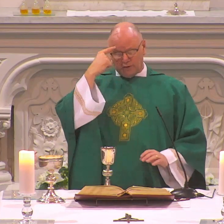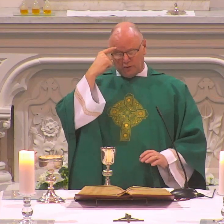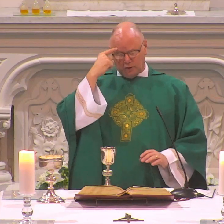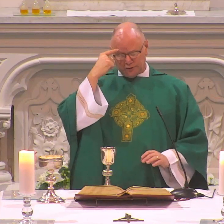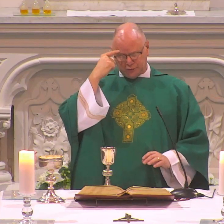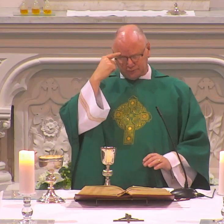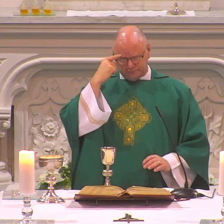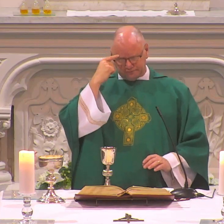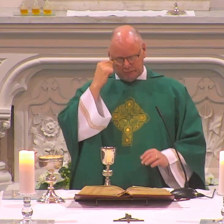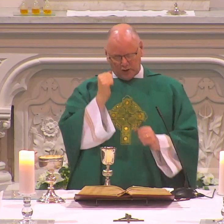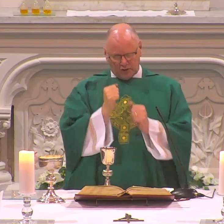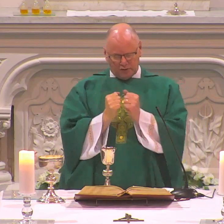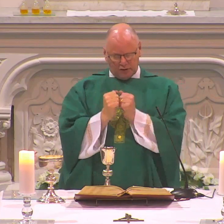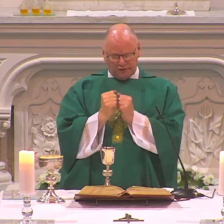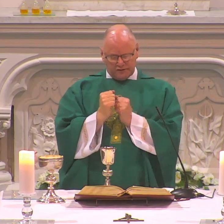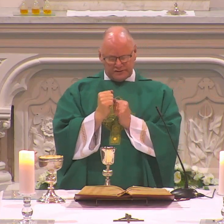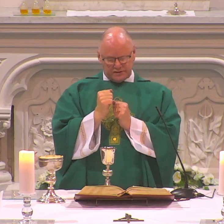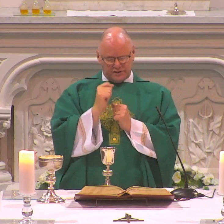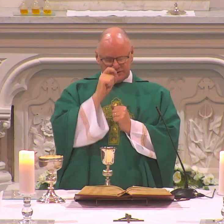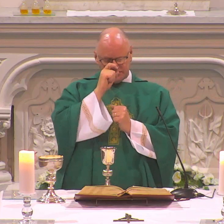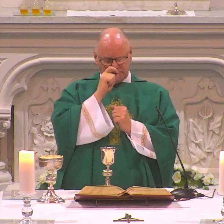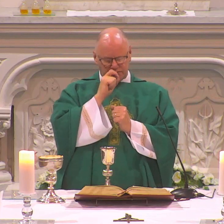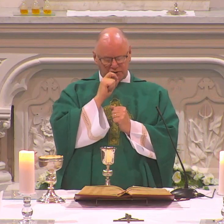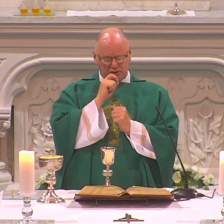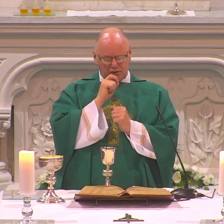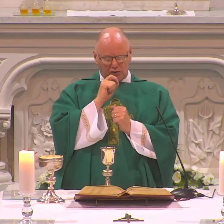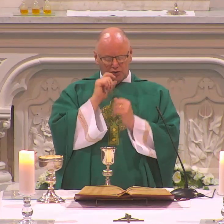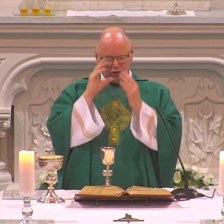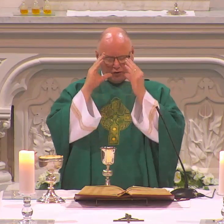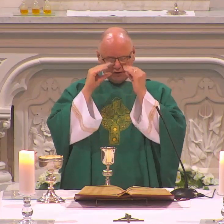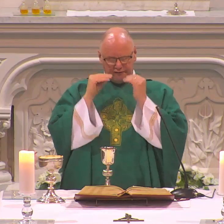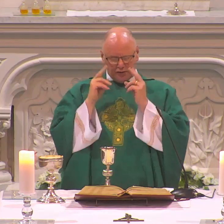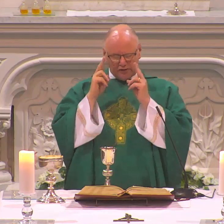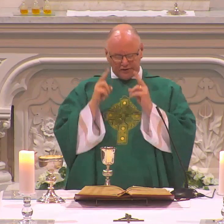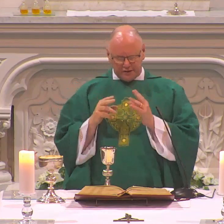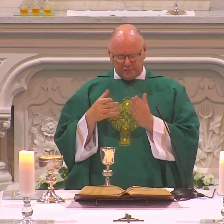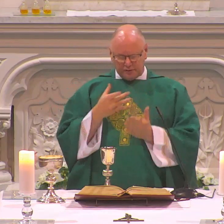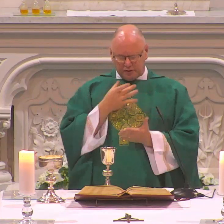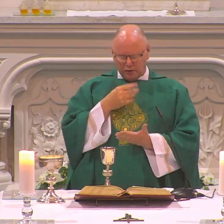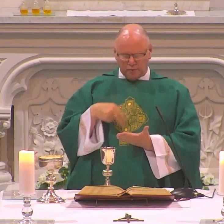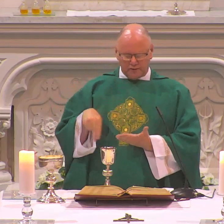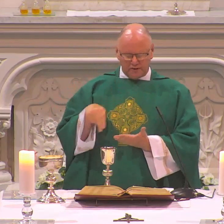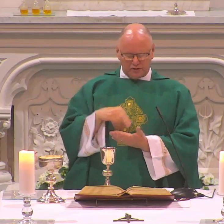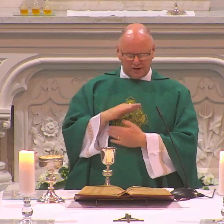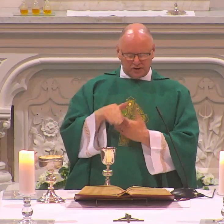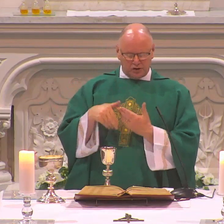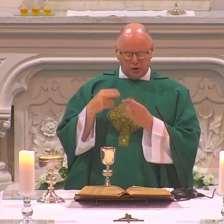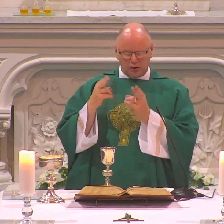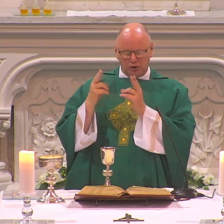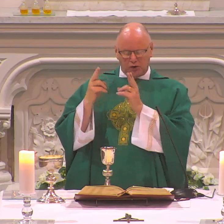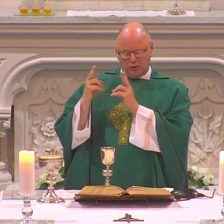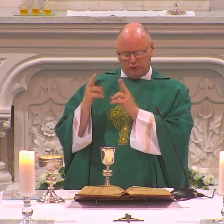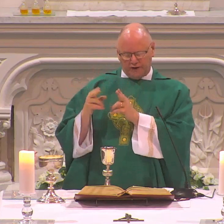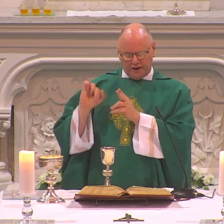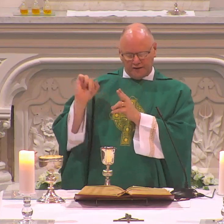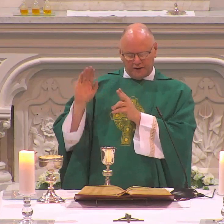Remember also our brothers and sisters who have fallen asleep in the hope of the resurrection, all